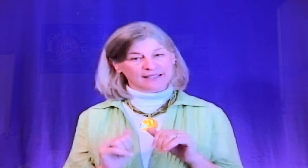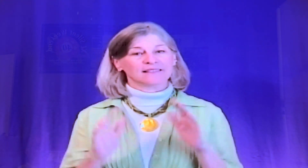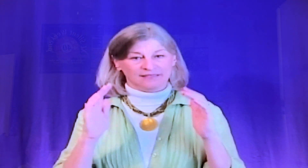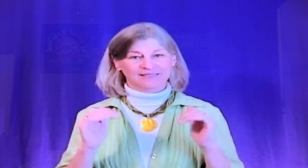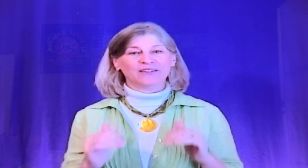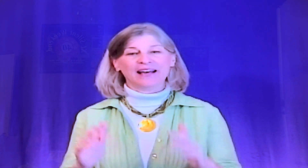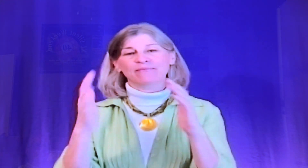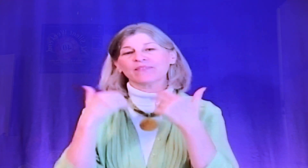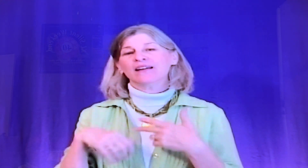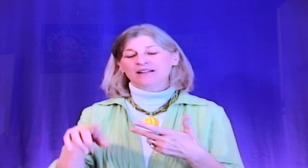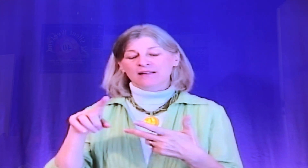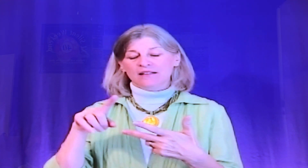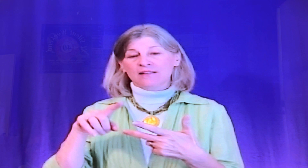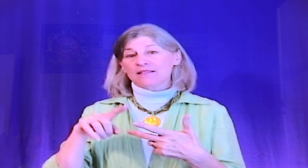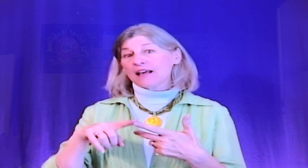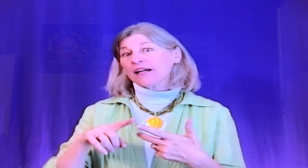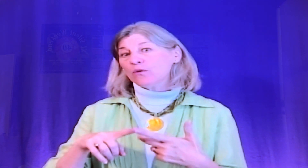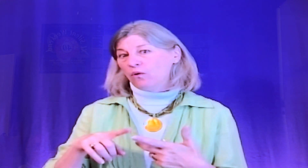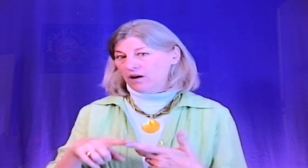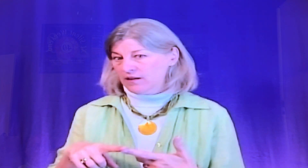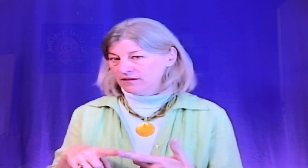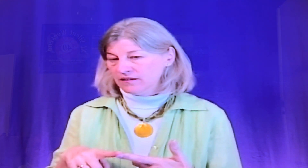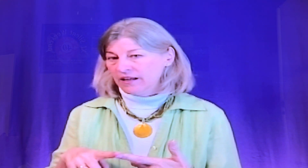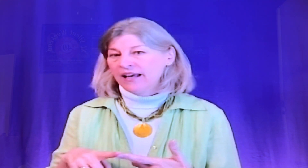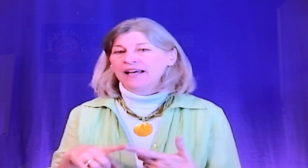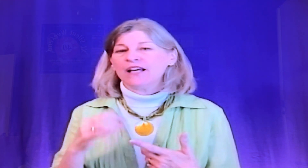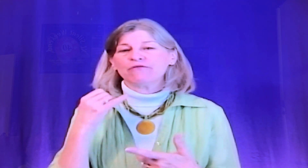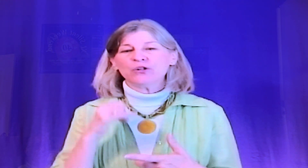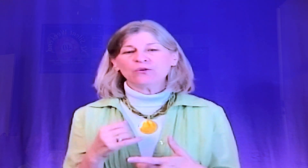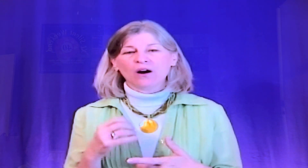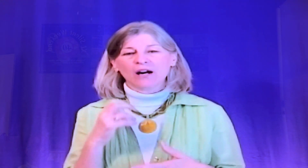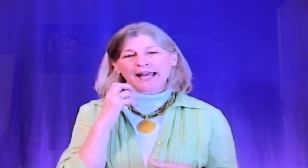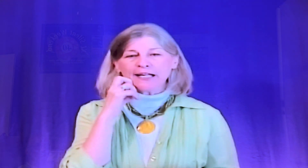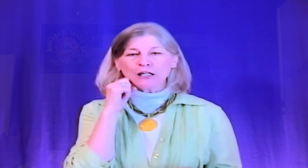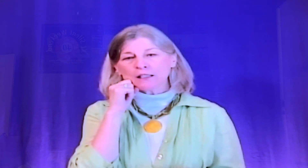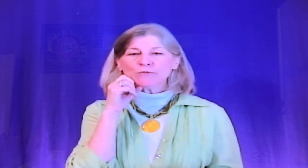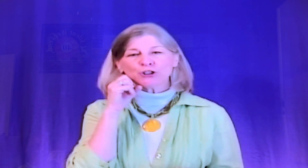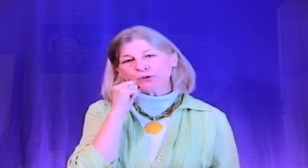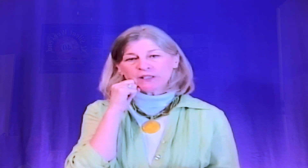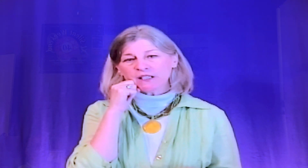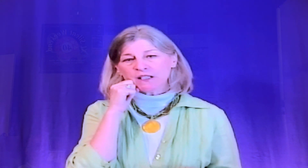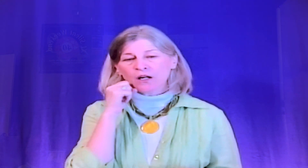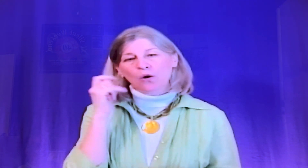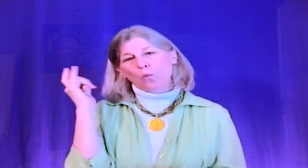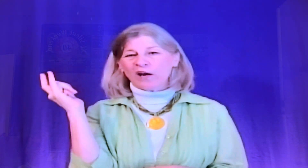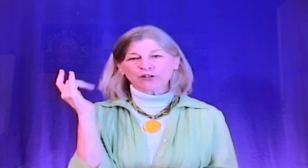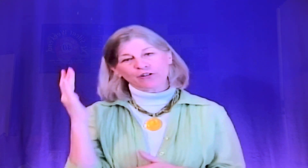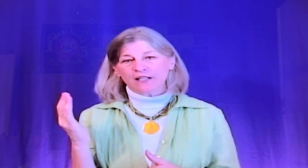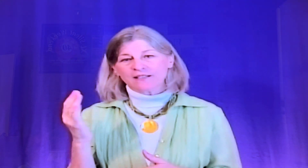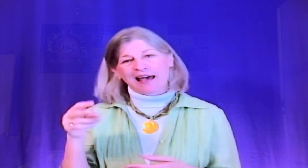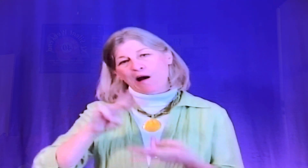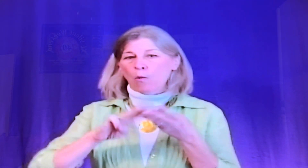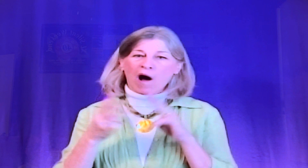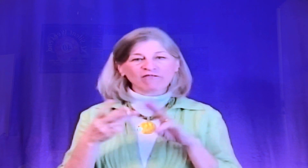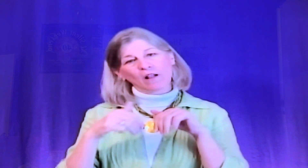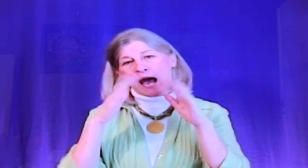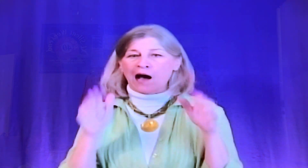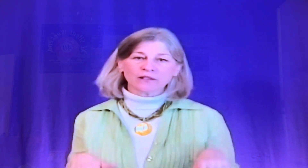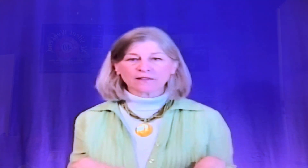Yes. All right. Second one, if you are a gum chewing waitress at Waffle House